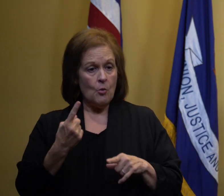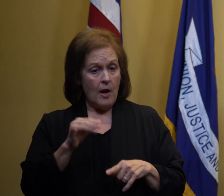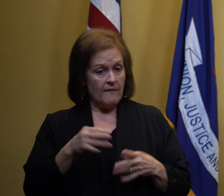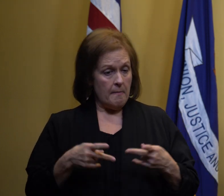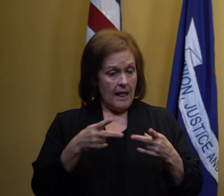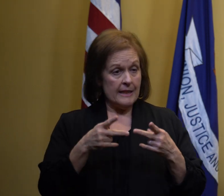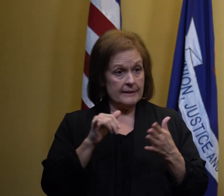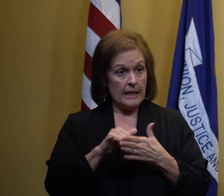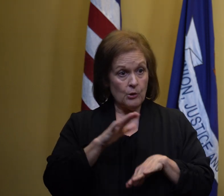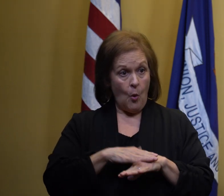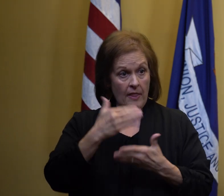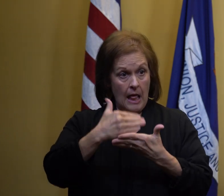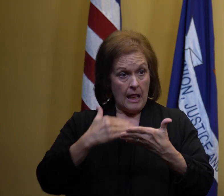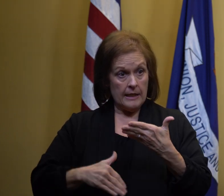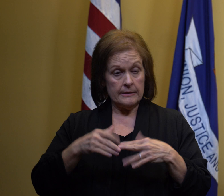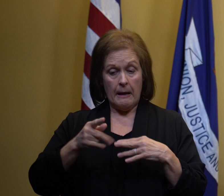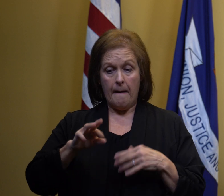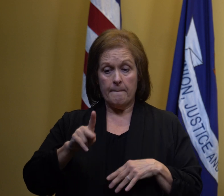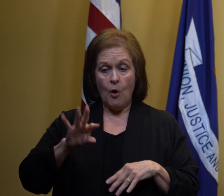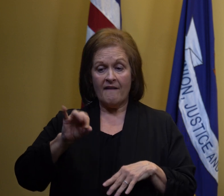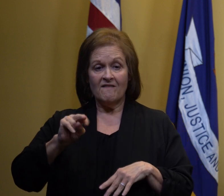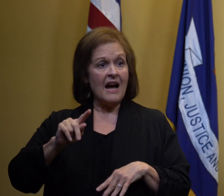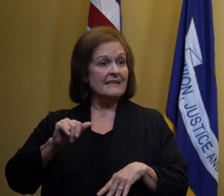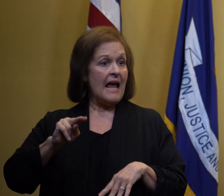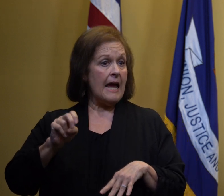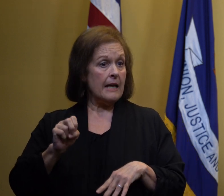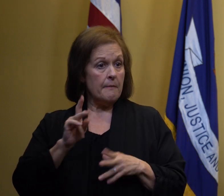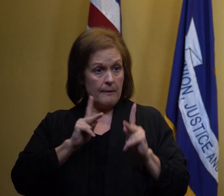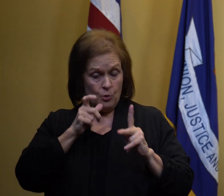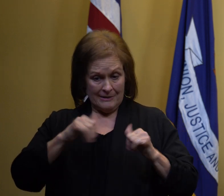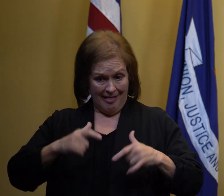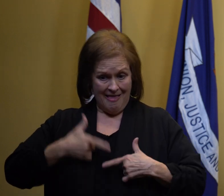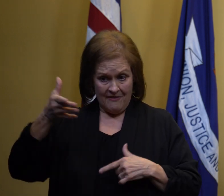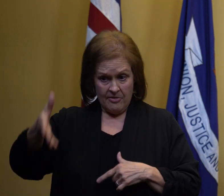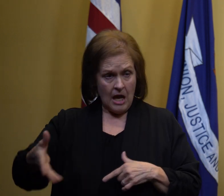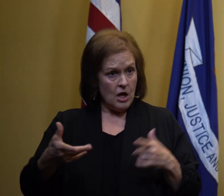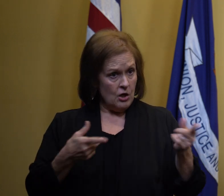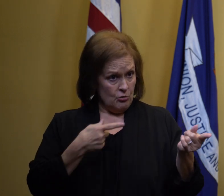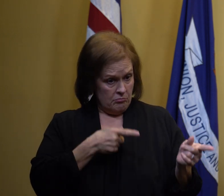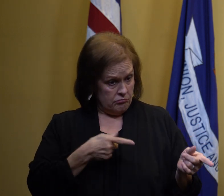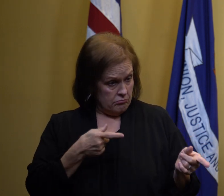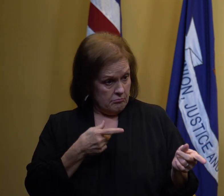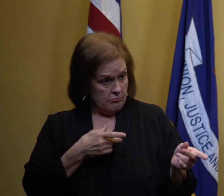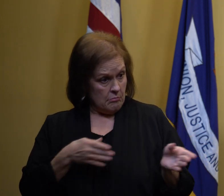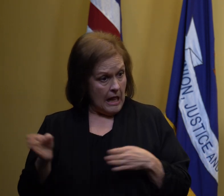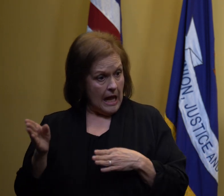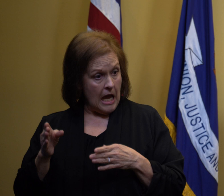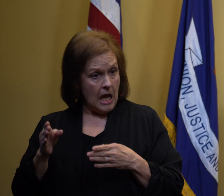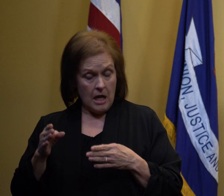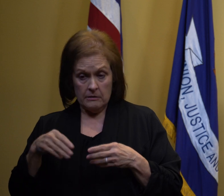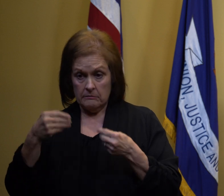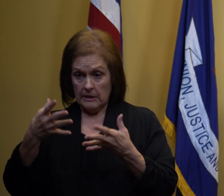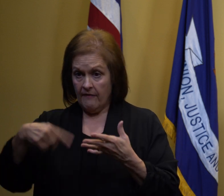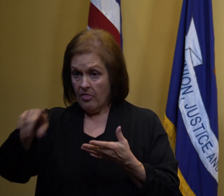that is on the list is Park Fontaine. There are still a lot of tenants that actually live there. So does your administration plan to give them possibly a